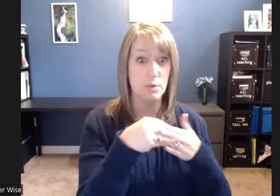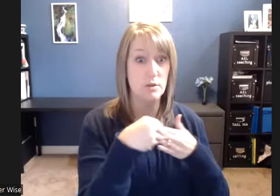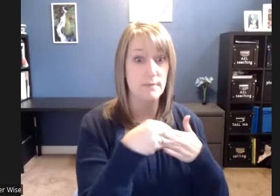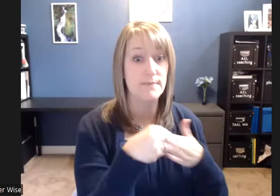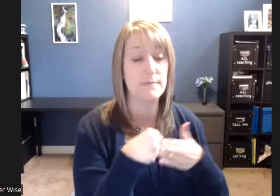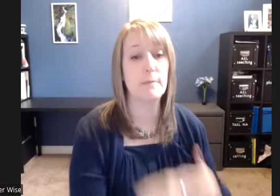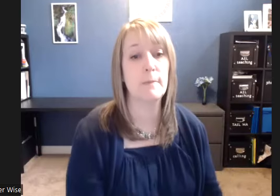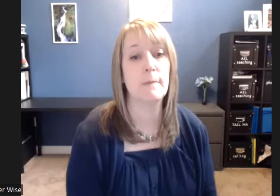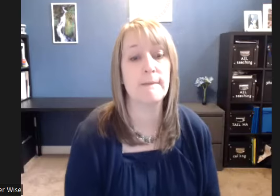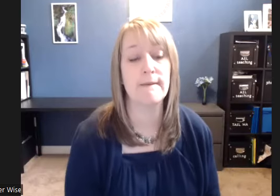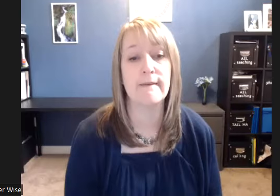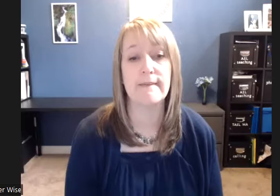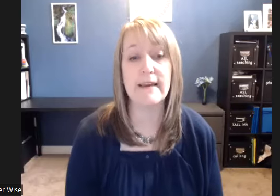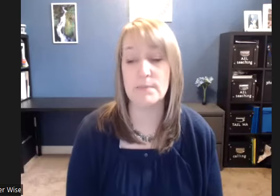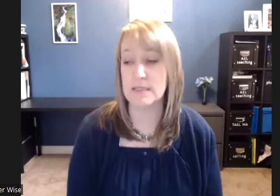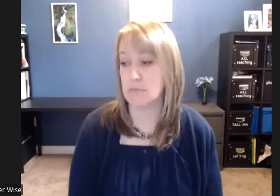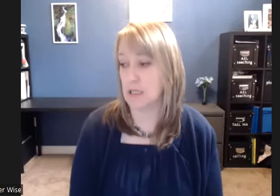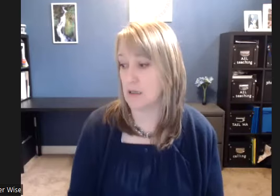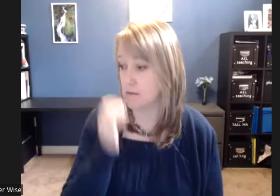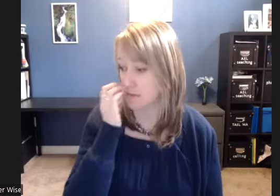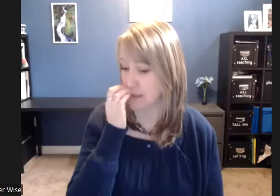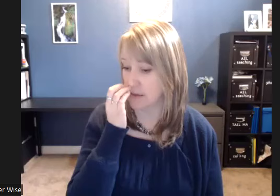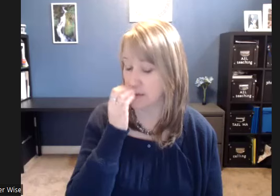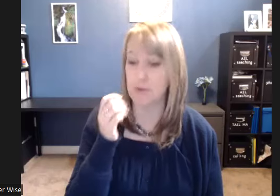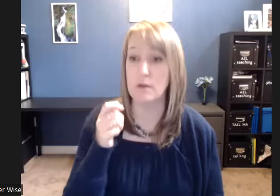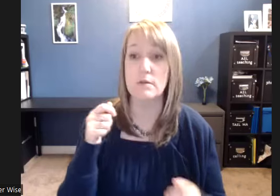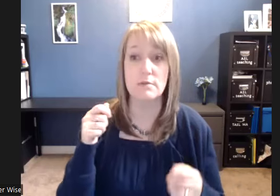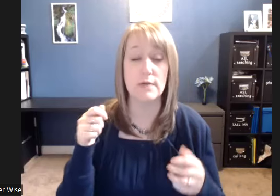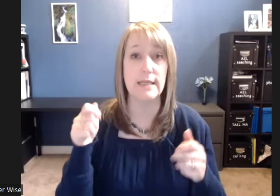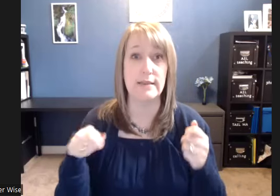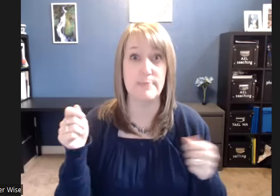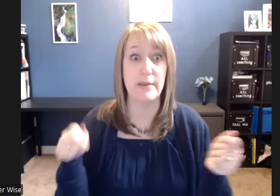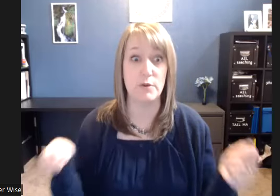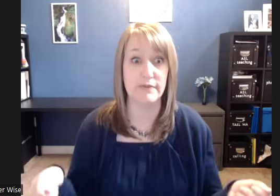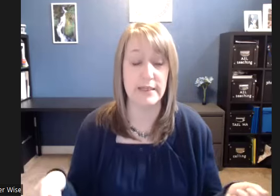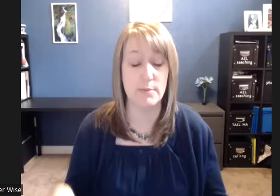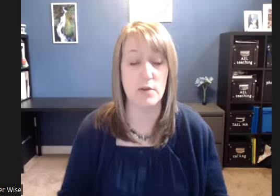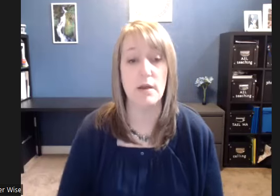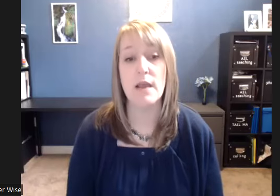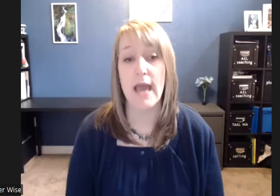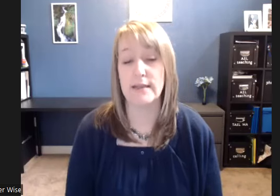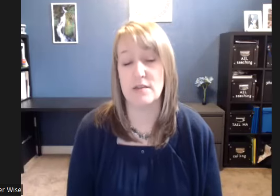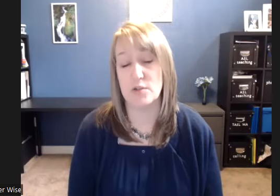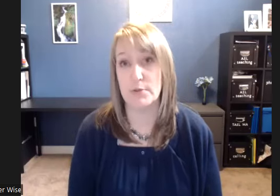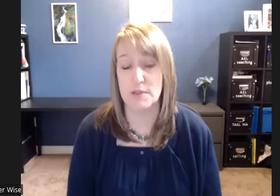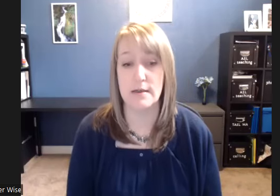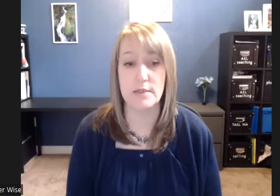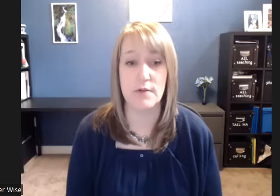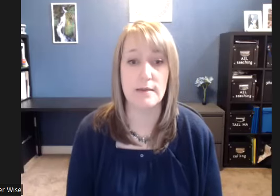flexible. That can be something like literal, right? Like this paper is flexible, and it's also a personality trait as